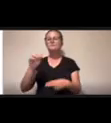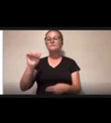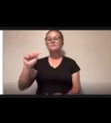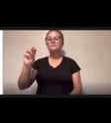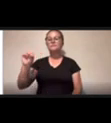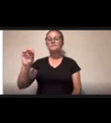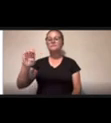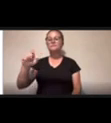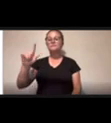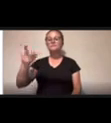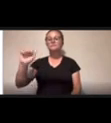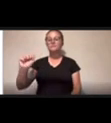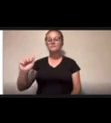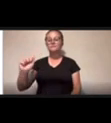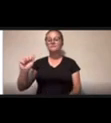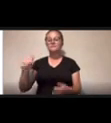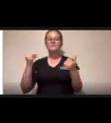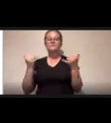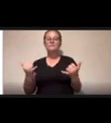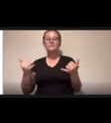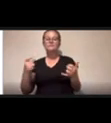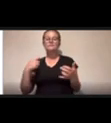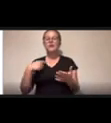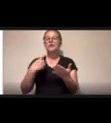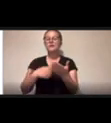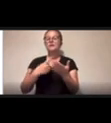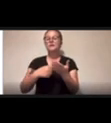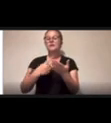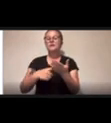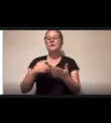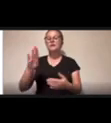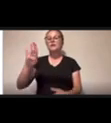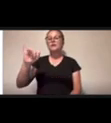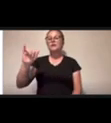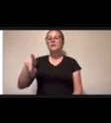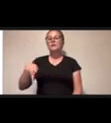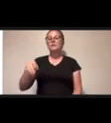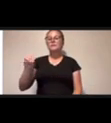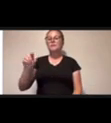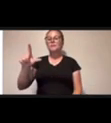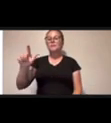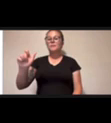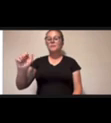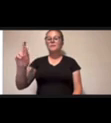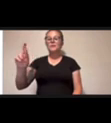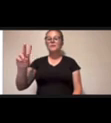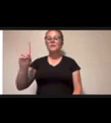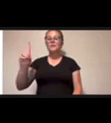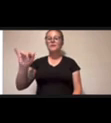Hi, my name is Amelia, and today I will be discussing bipolar disorder